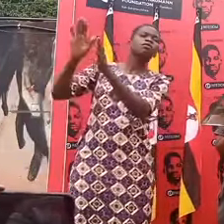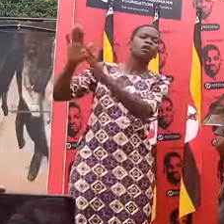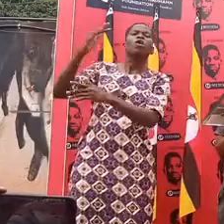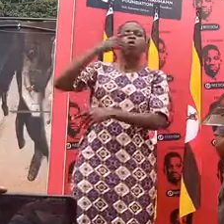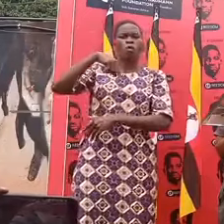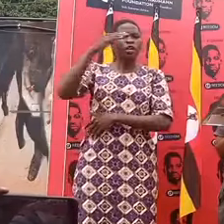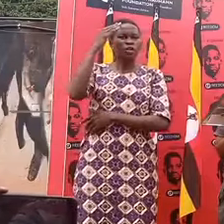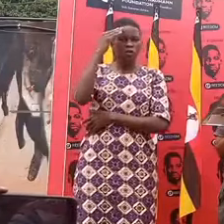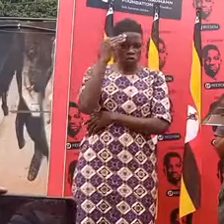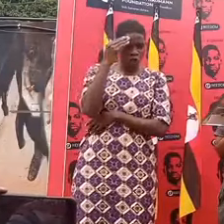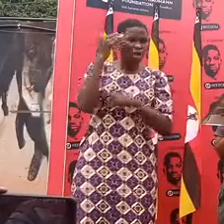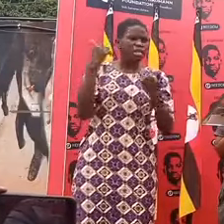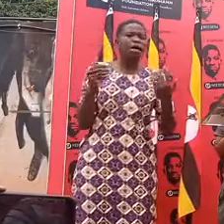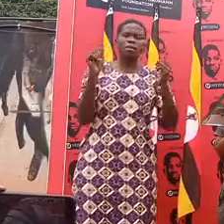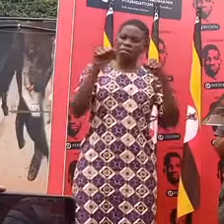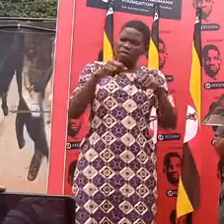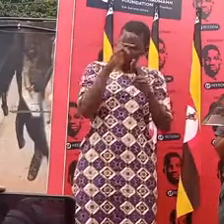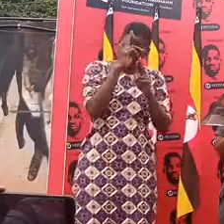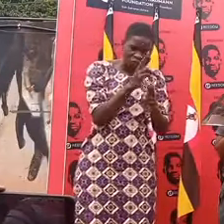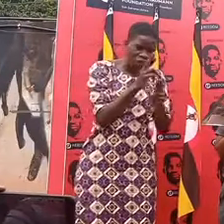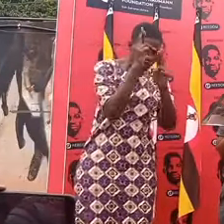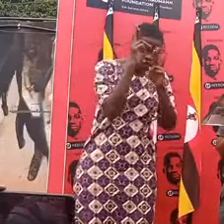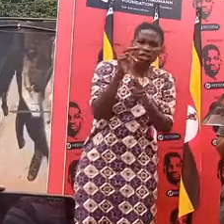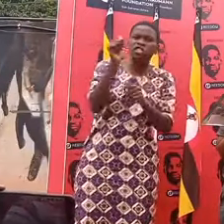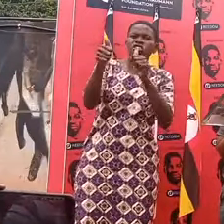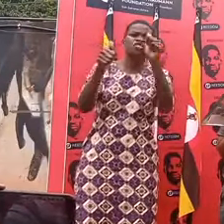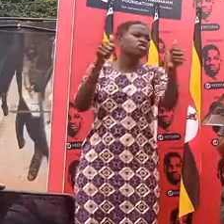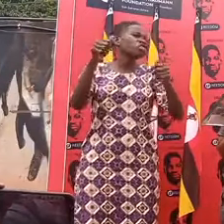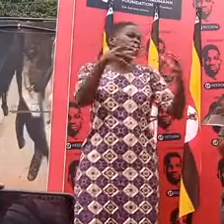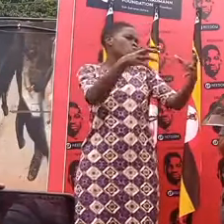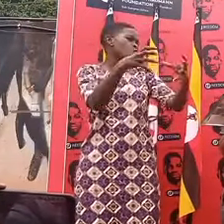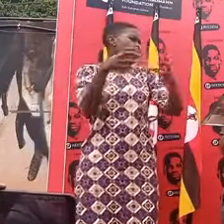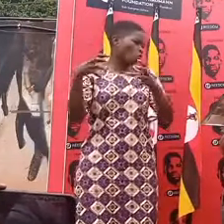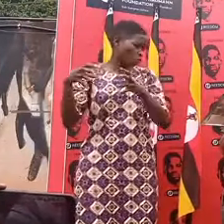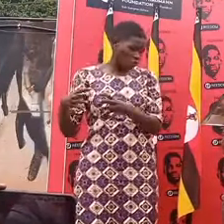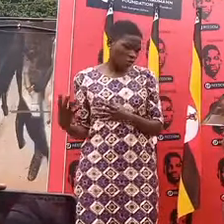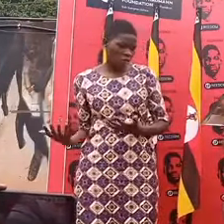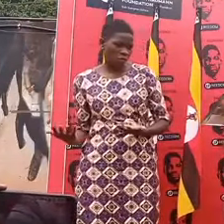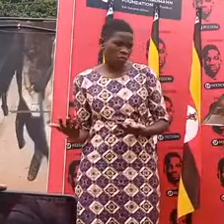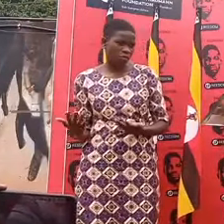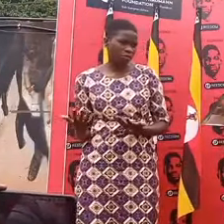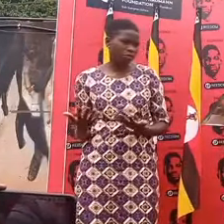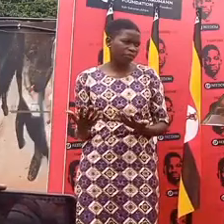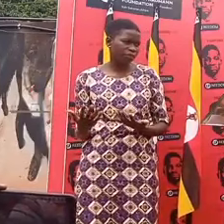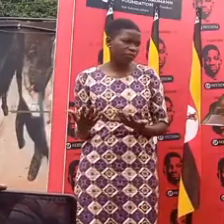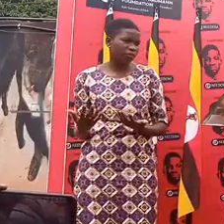a certain dress code or a certain party color? They let them do arrest after.